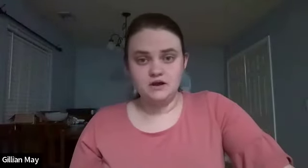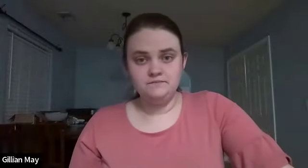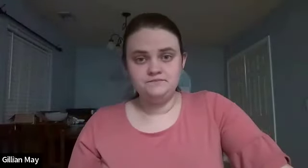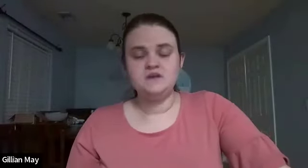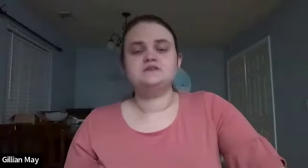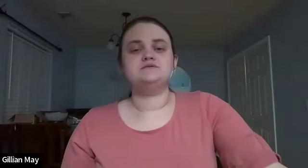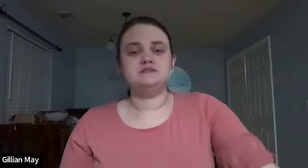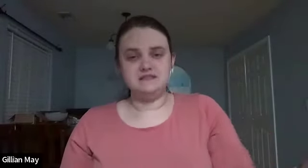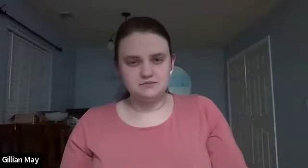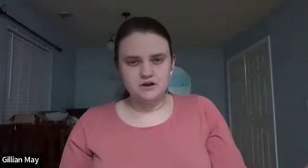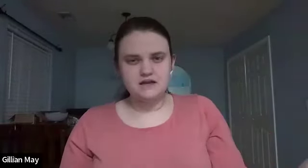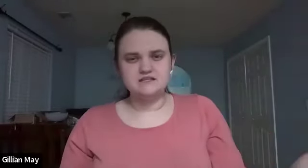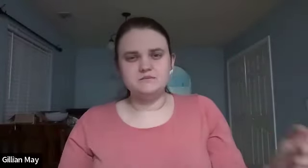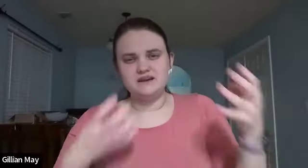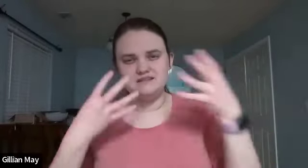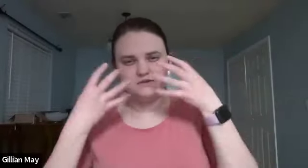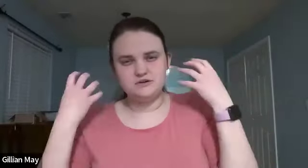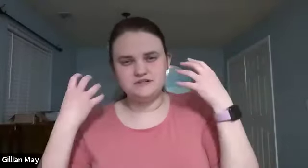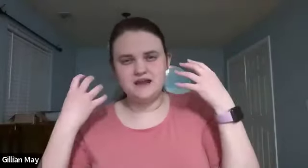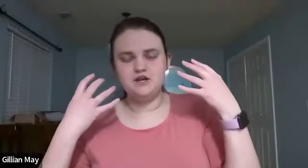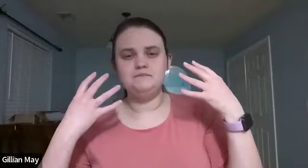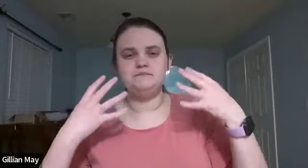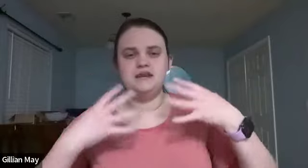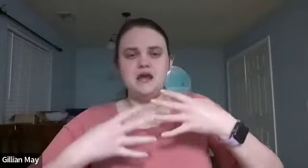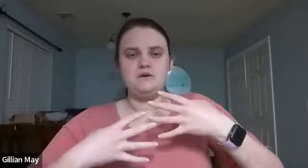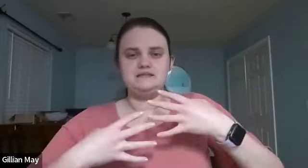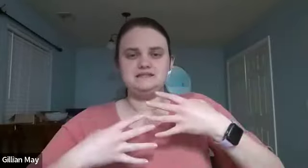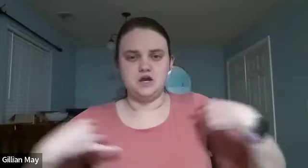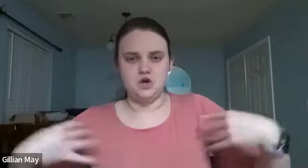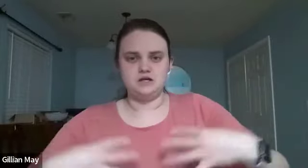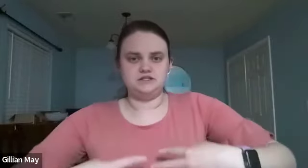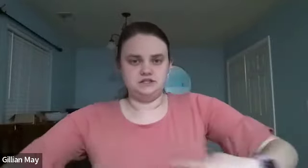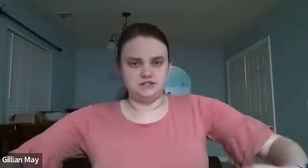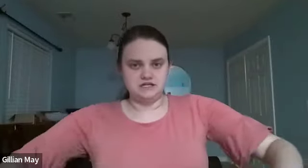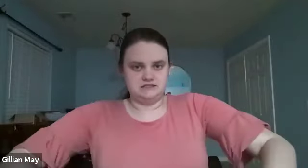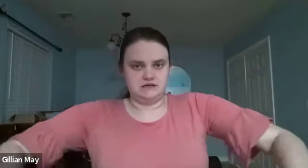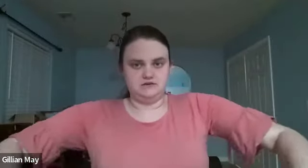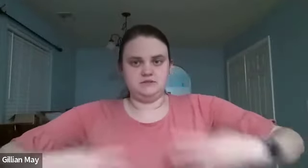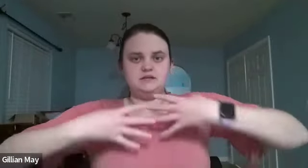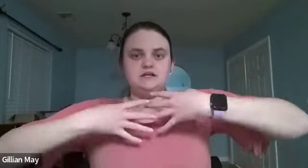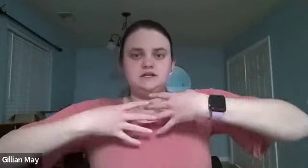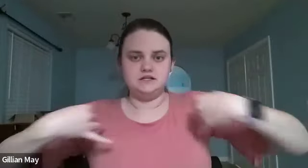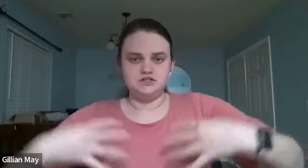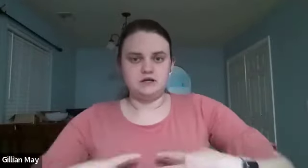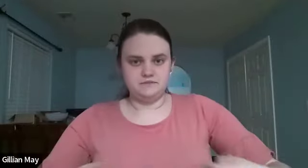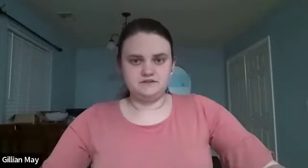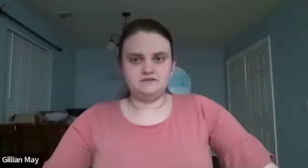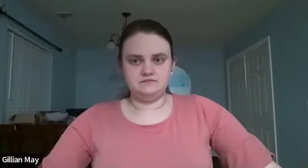zebra. So zebra is going to be kind of similar to our tiger, but now it's across your chest, down your stomach. Stripes.